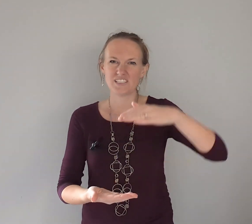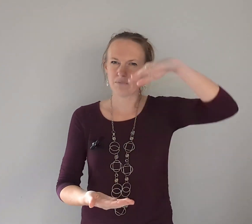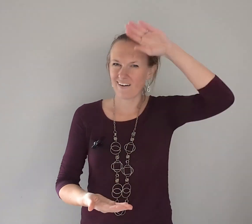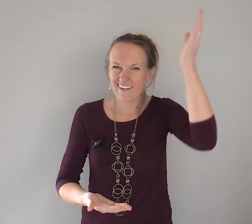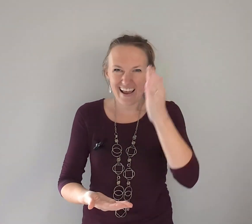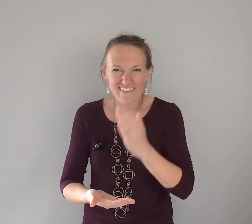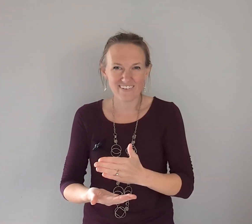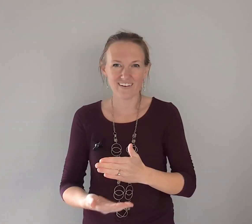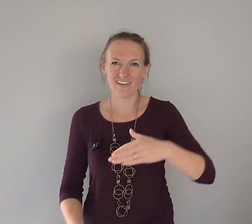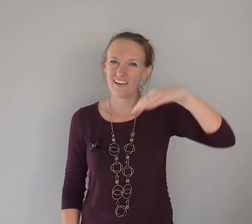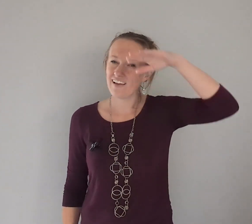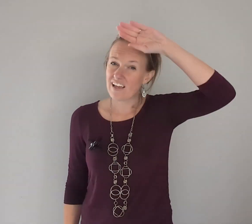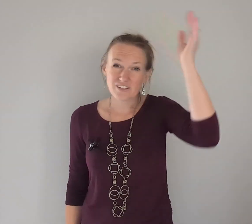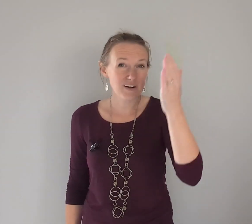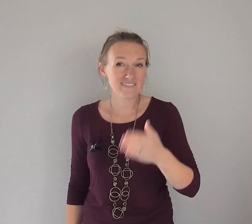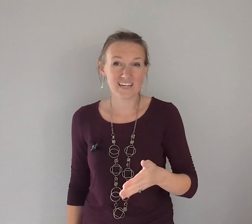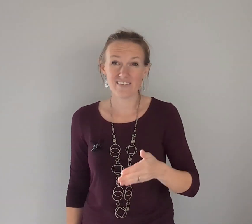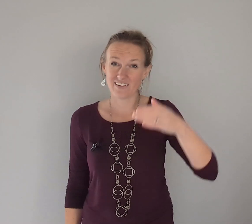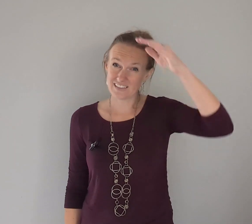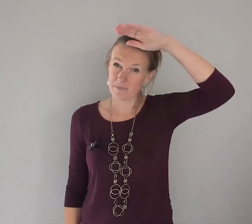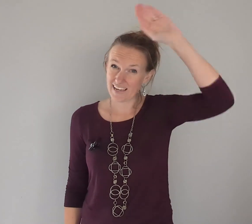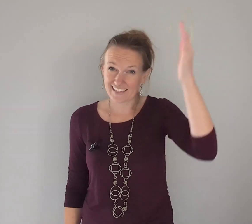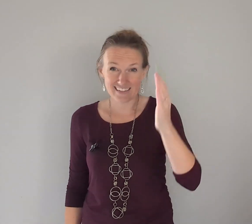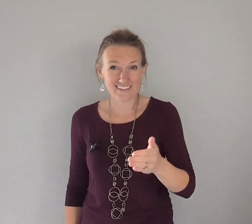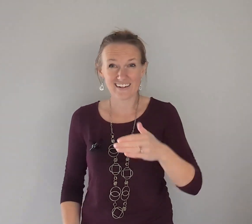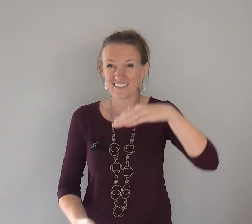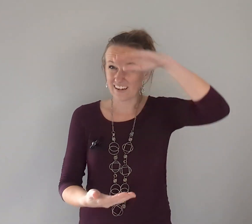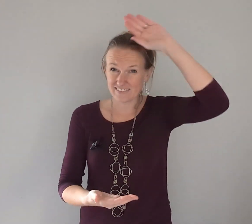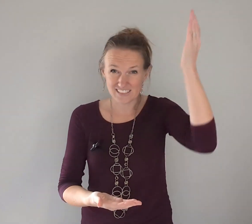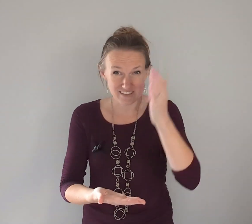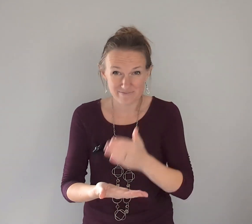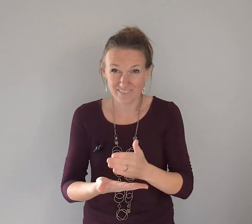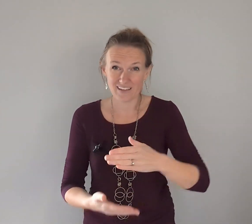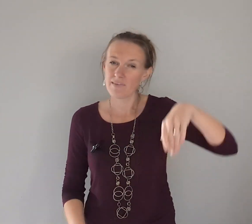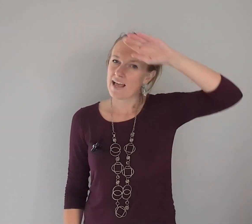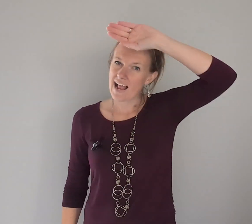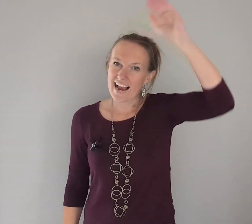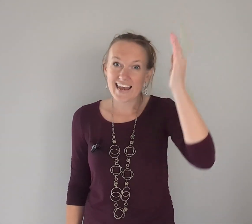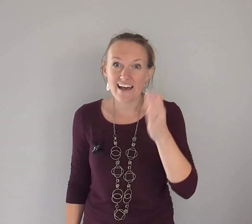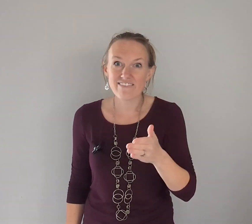question mark. Never, okay? You don't have to have your non-dominant hand down there. I just often do, okay?